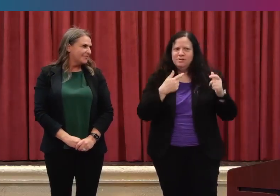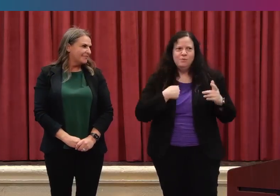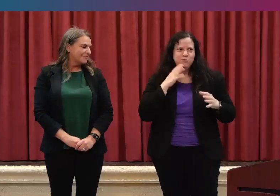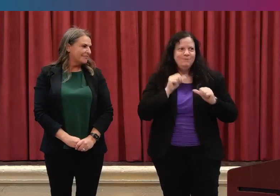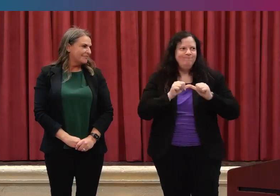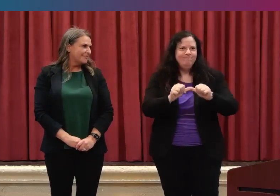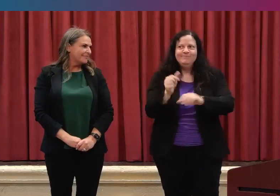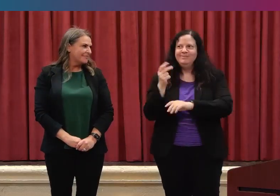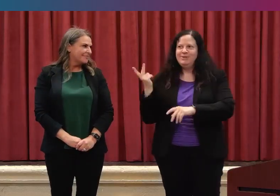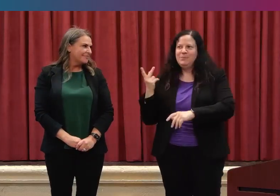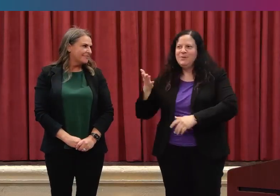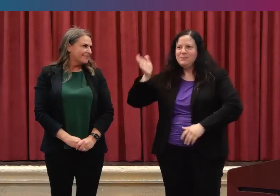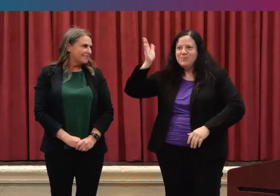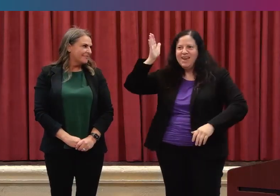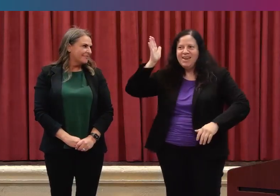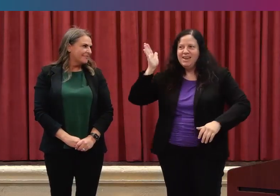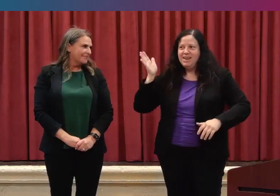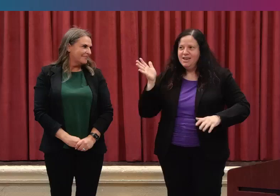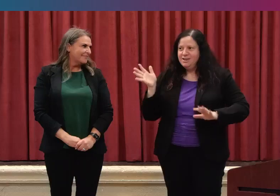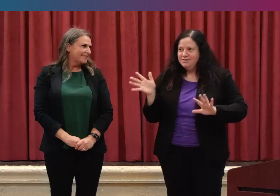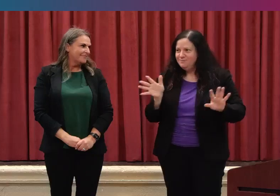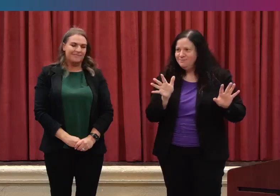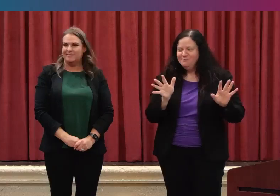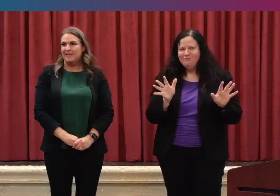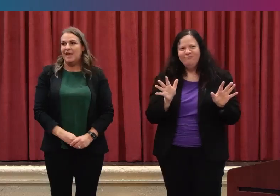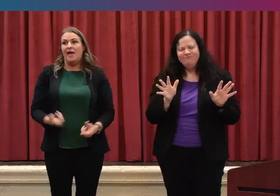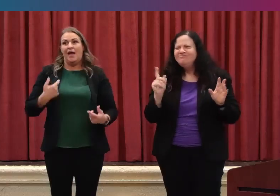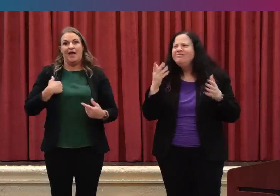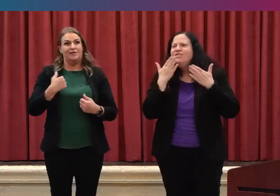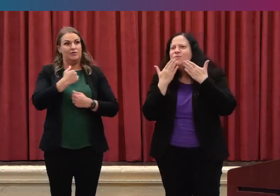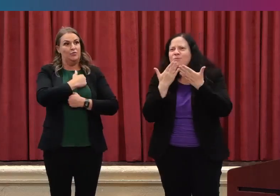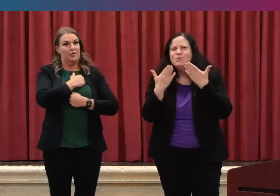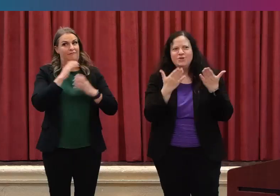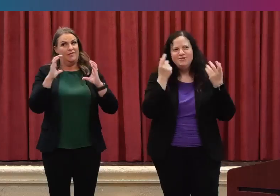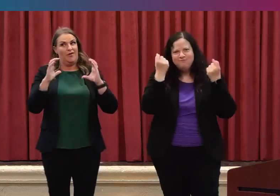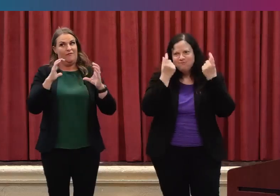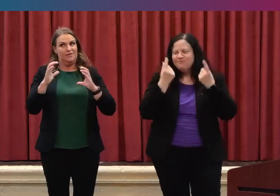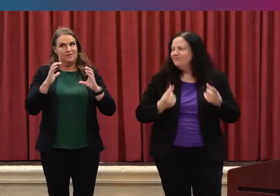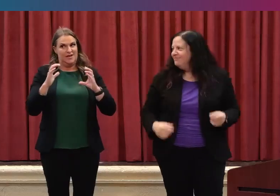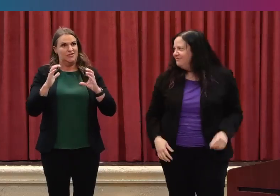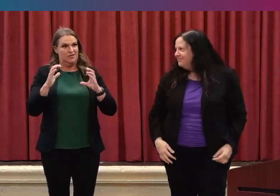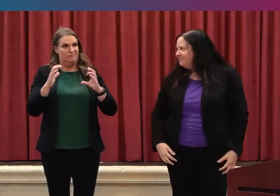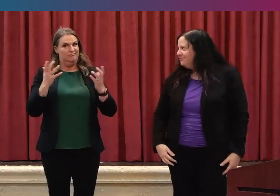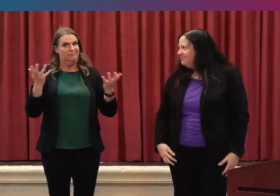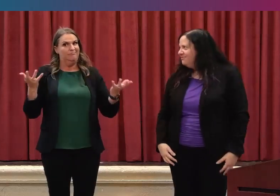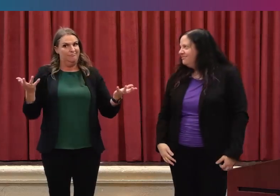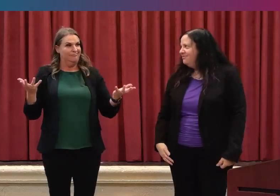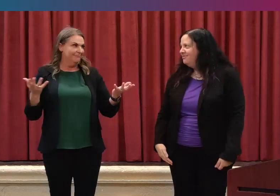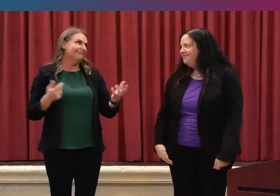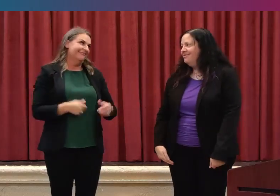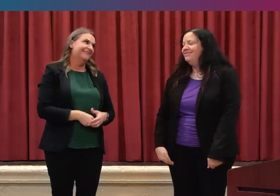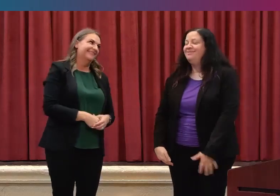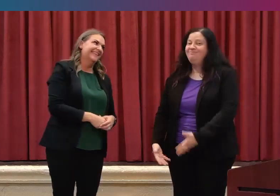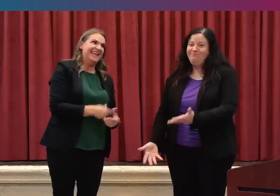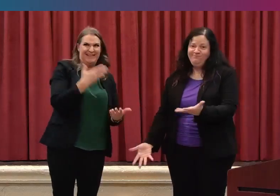your questions, and then we'll go ahead. Okay? But I love the conversation that's happening here.